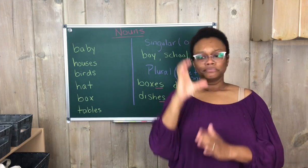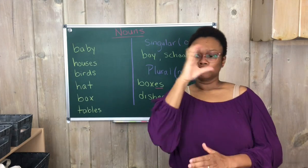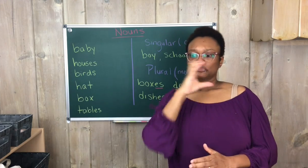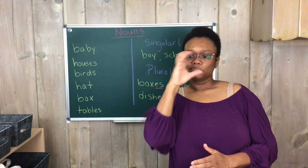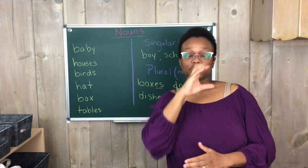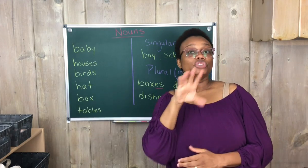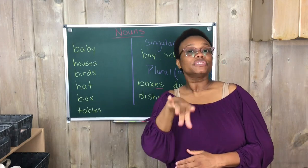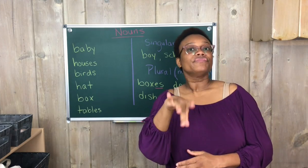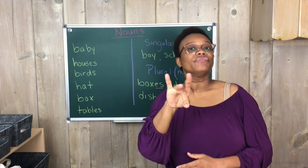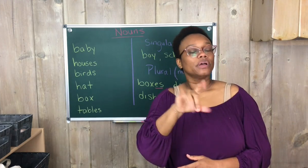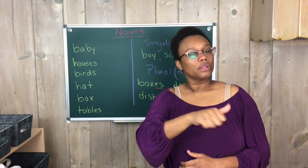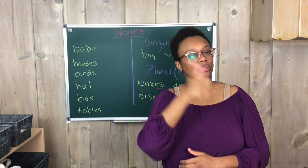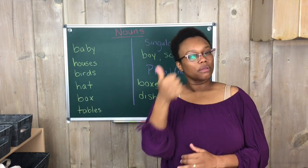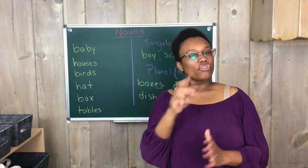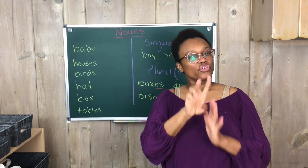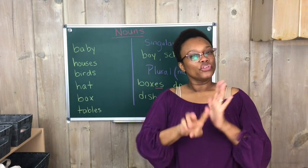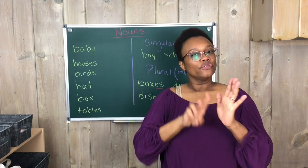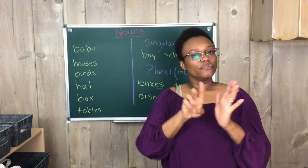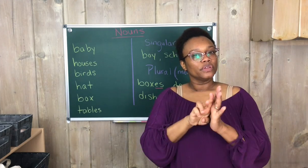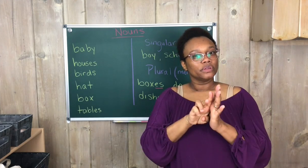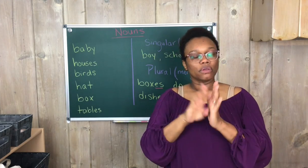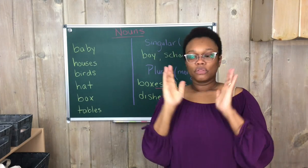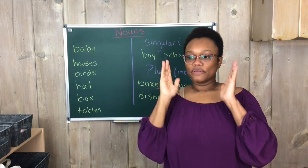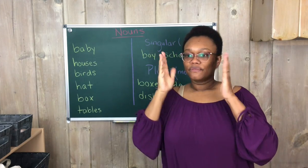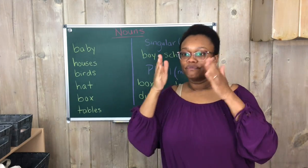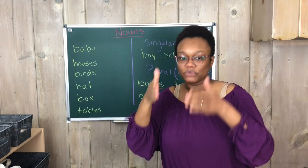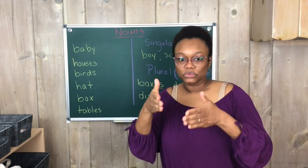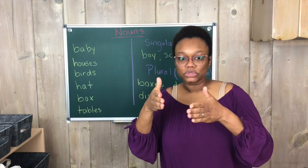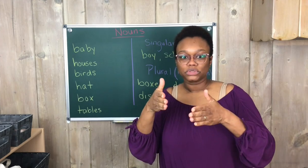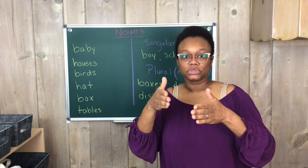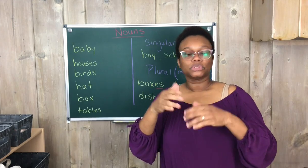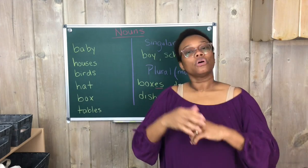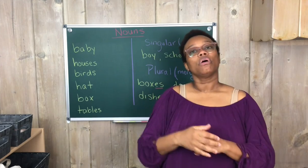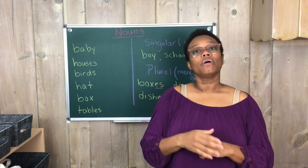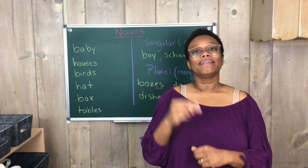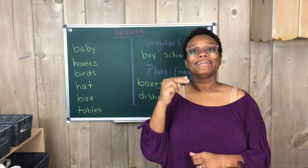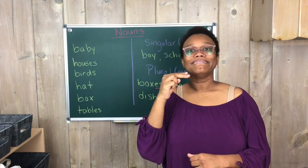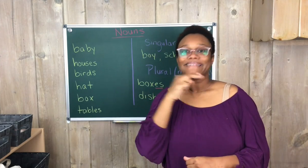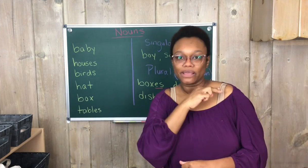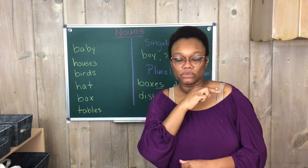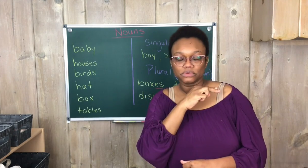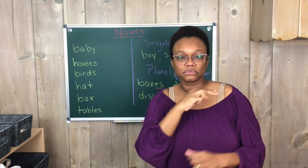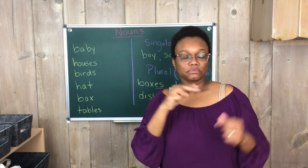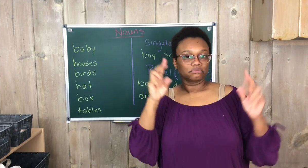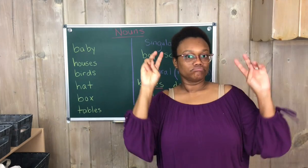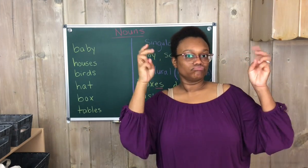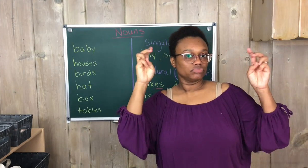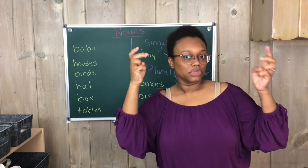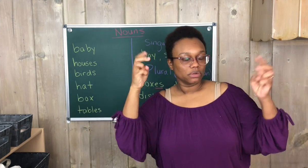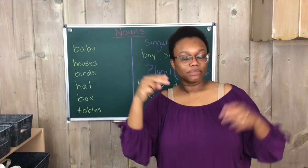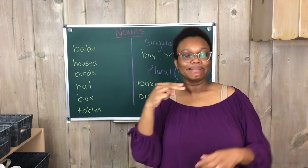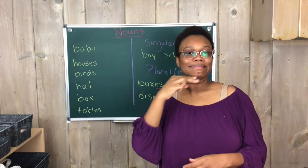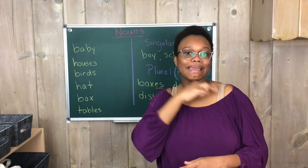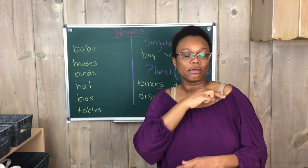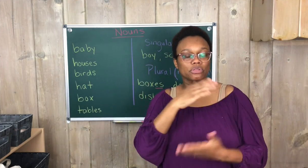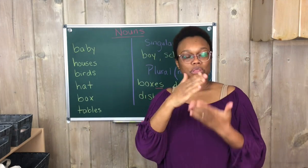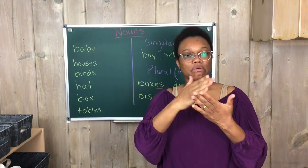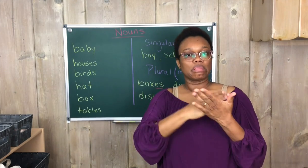What you can do is stop the video and search for my other videos on nouns that focus on nouns in general. The